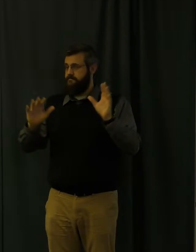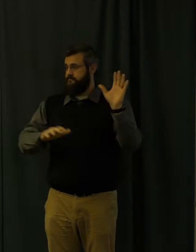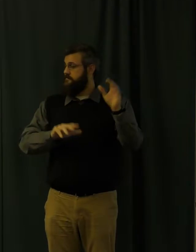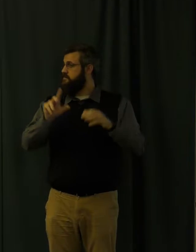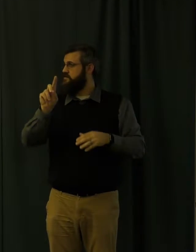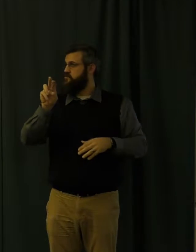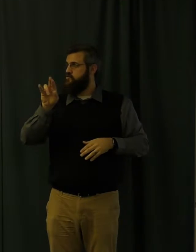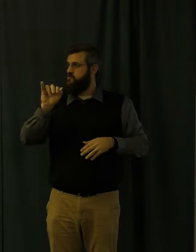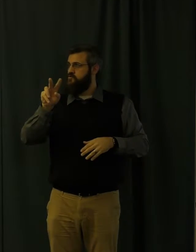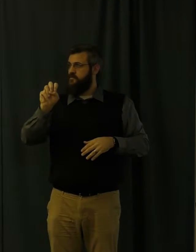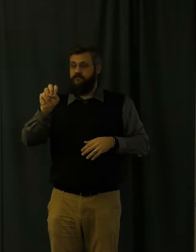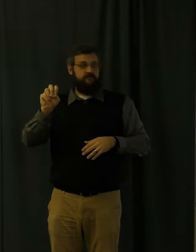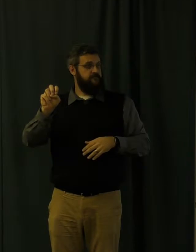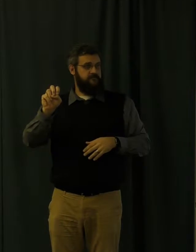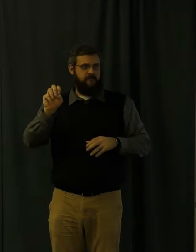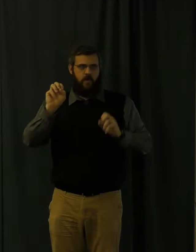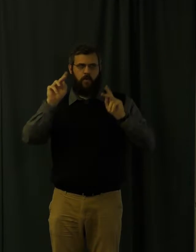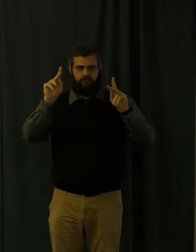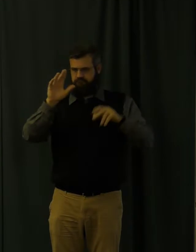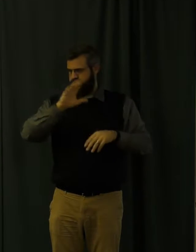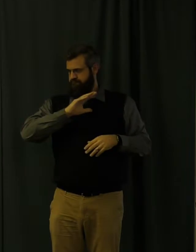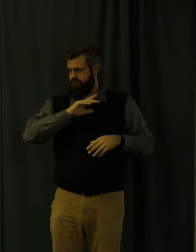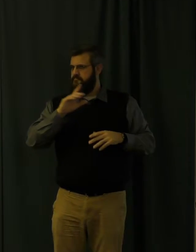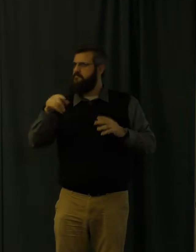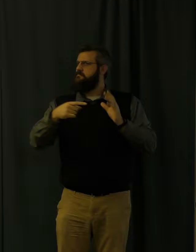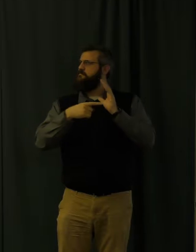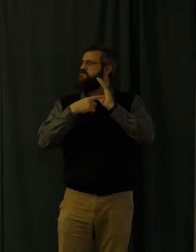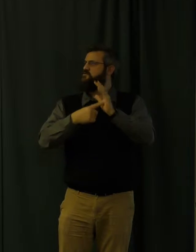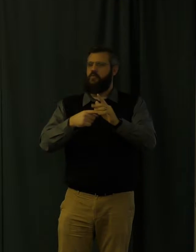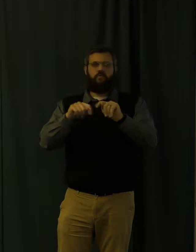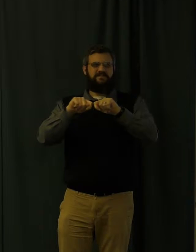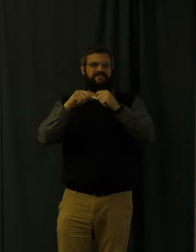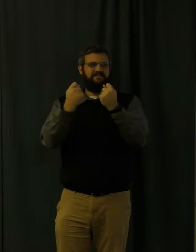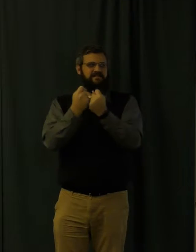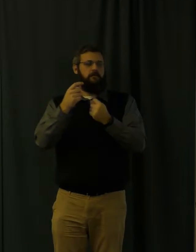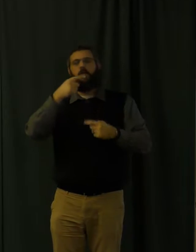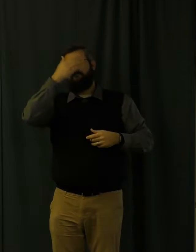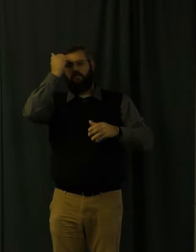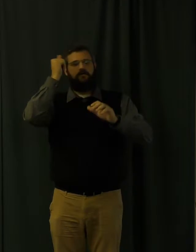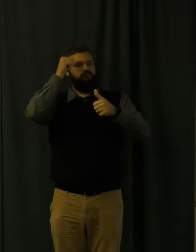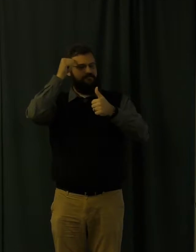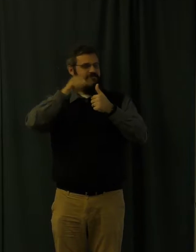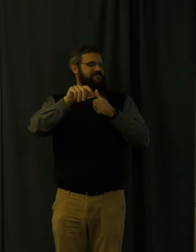Drive? Okay, let me show you Team Drive really quick. That's what I forgot.